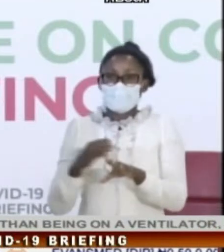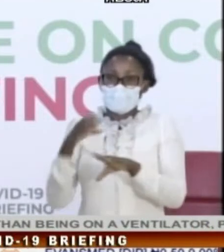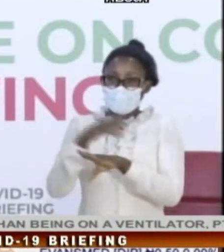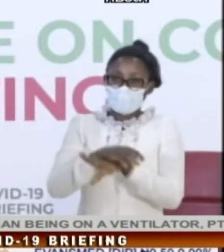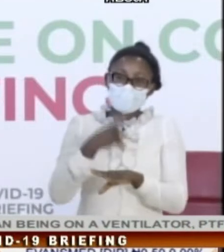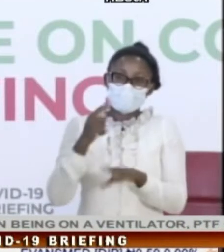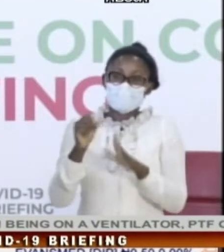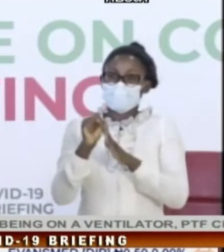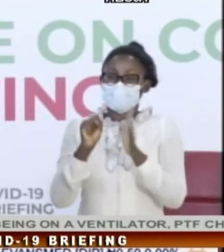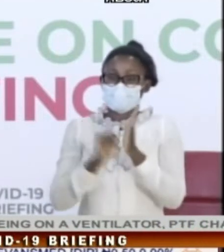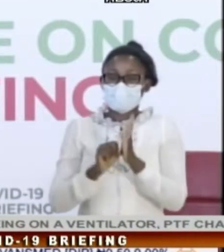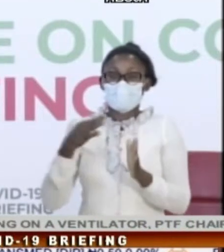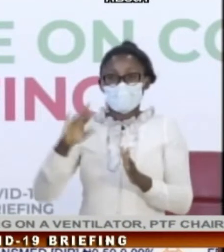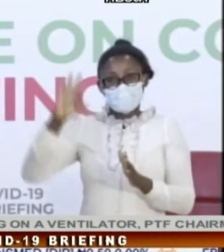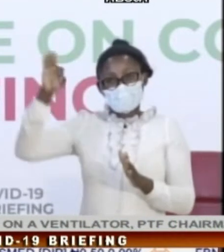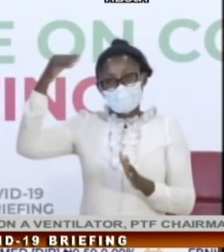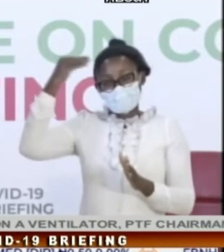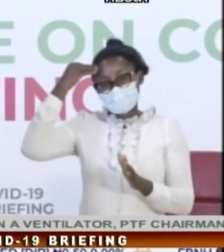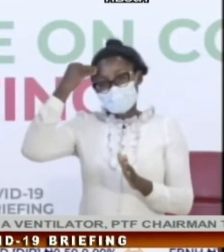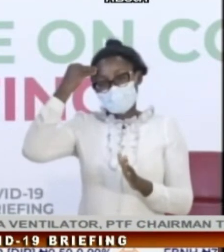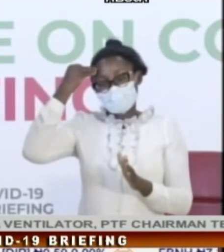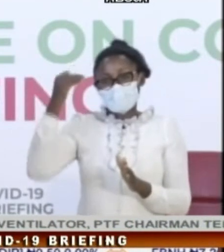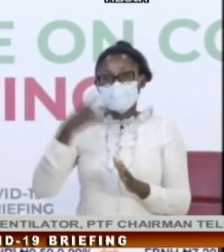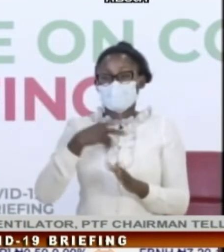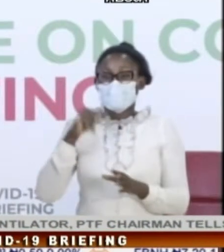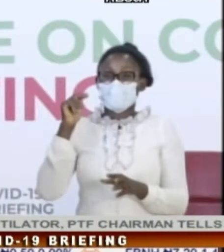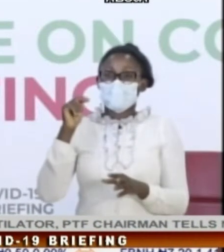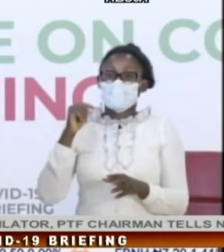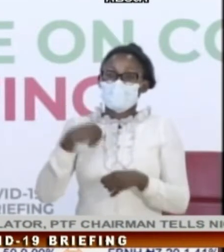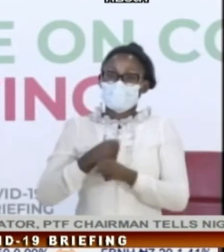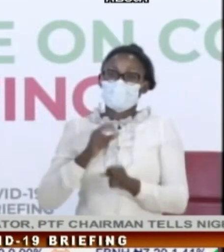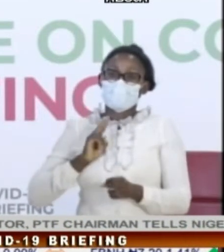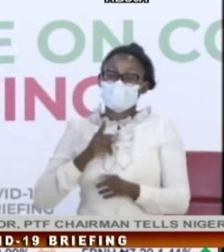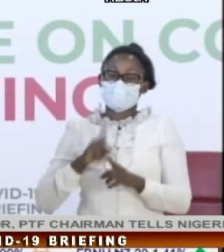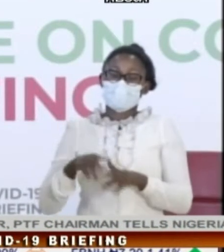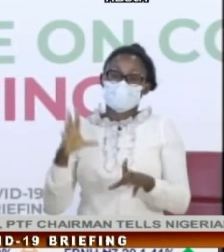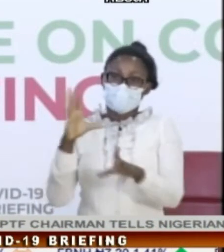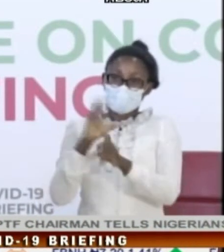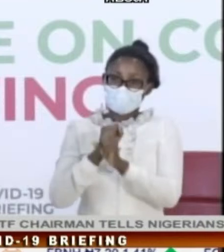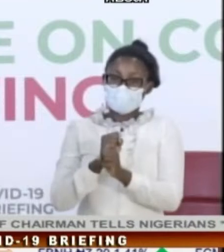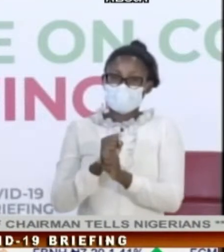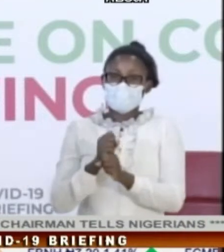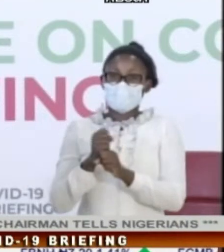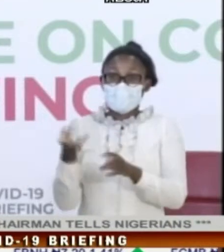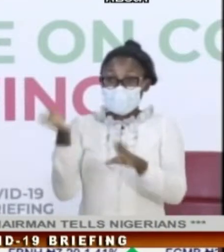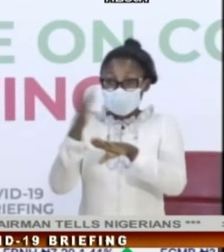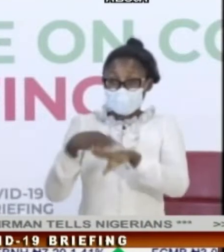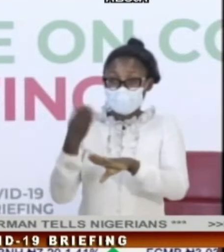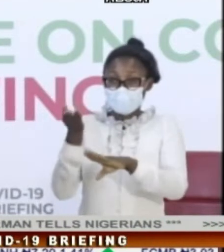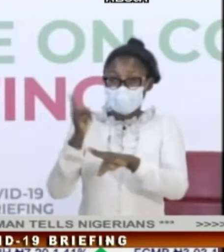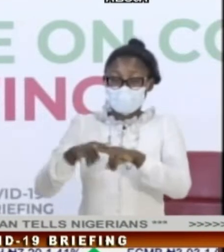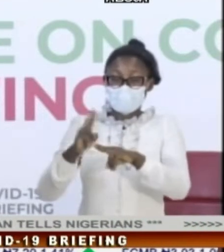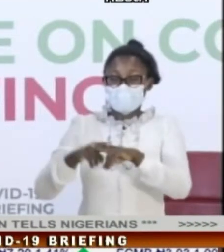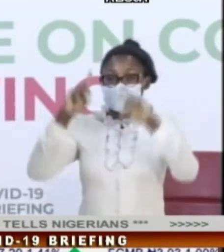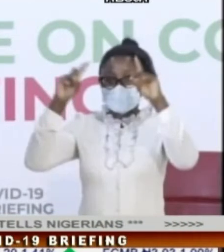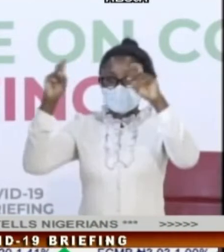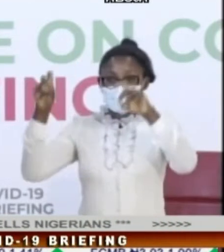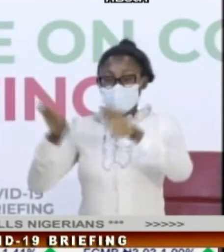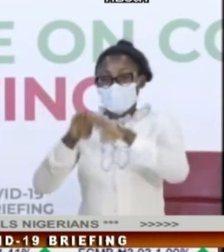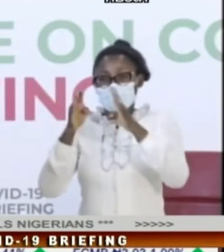across the states of the Federation, and the need also to ramp up testing, open up the